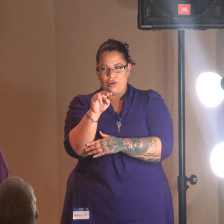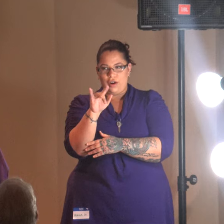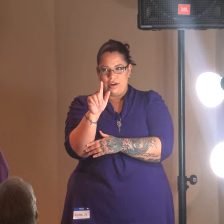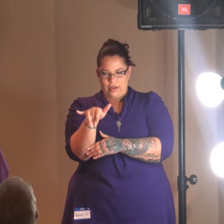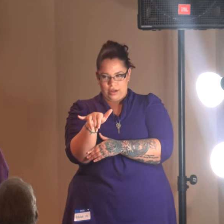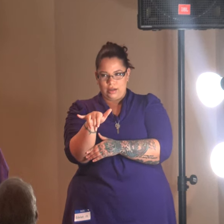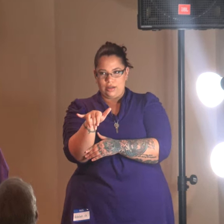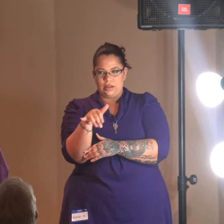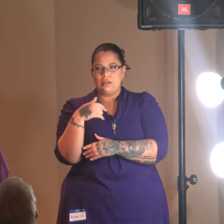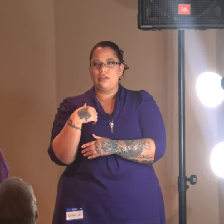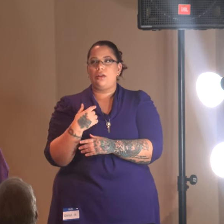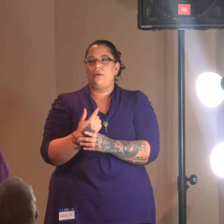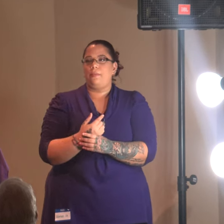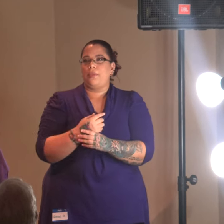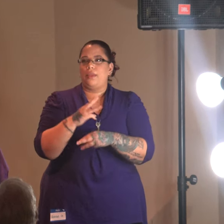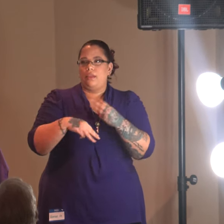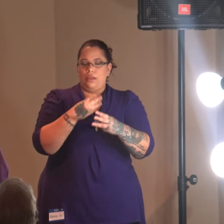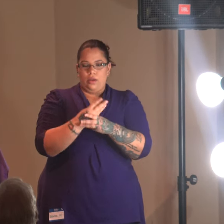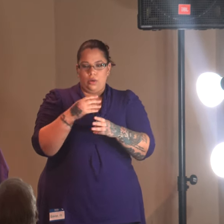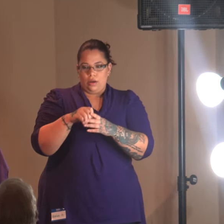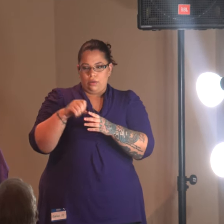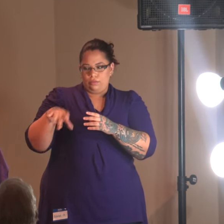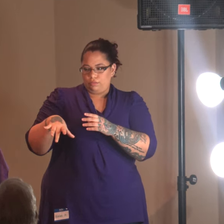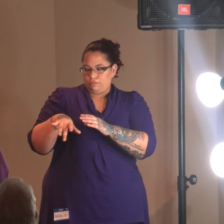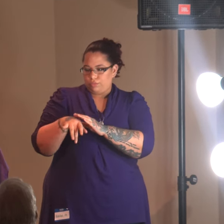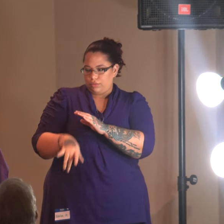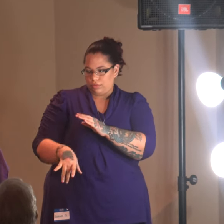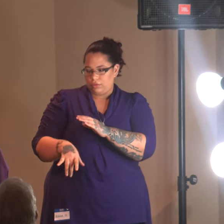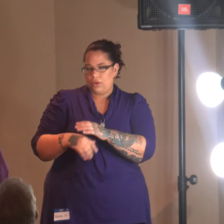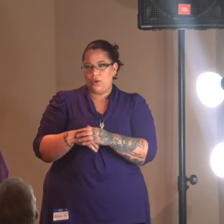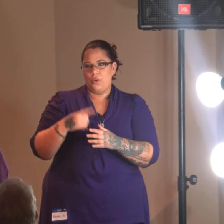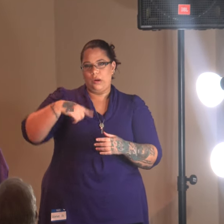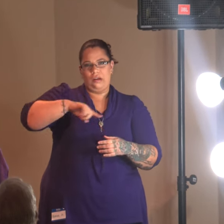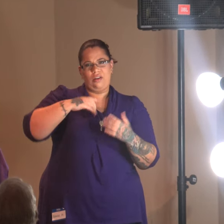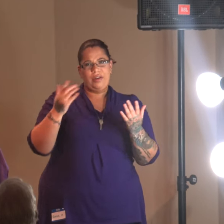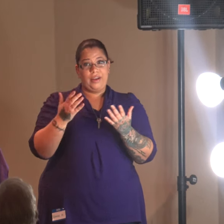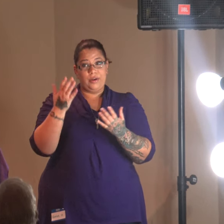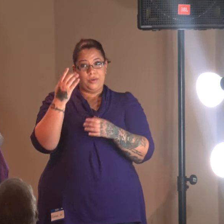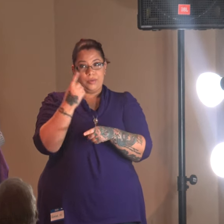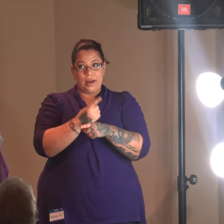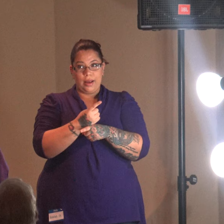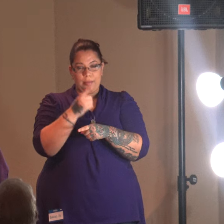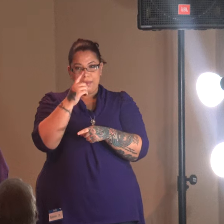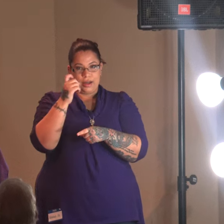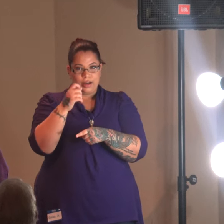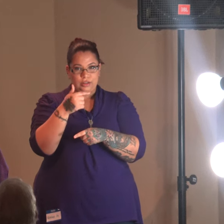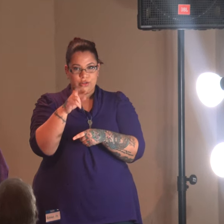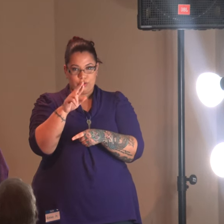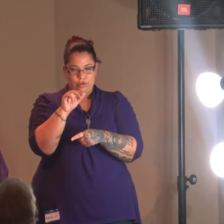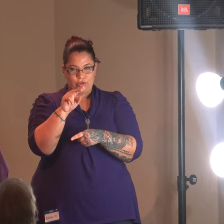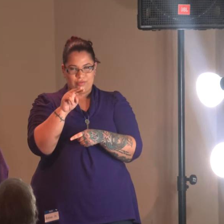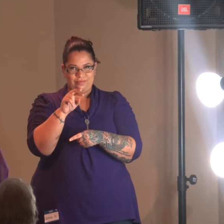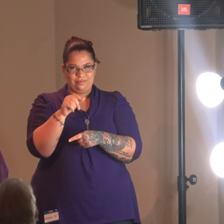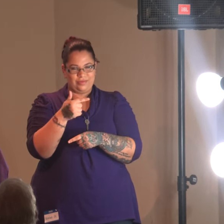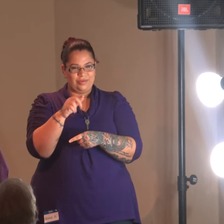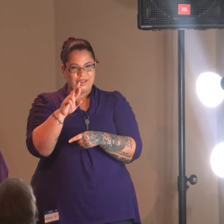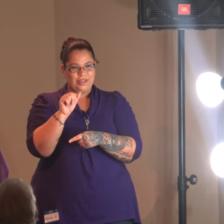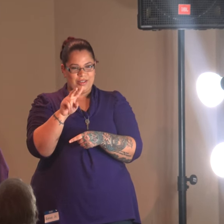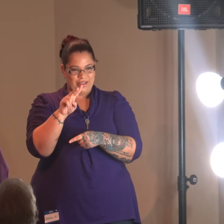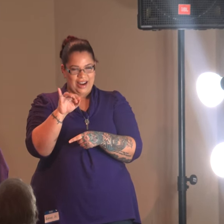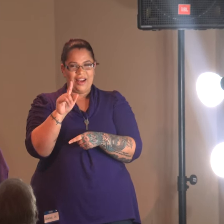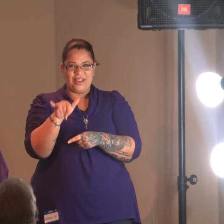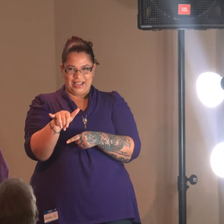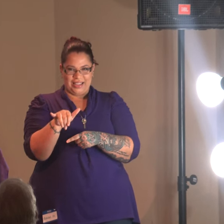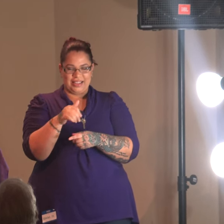everything to it, right? So we are all on the planet, thankfully, because of the law of gravity, not floating around. But everything that in